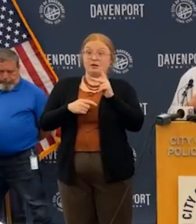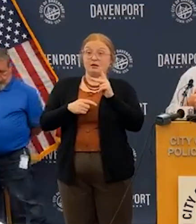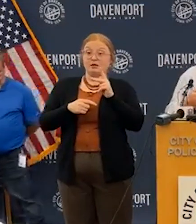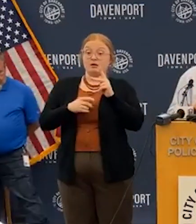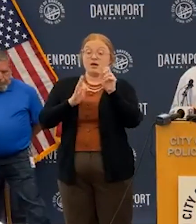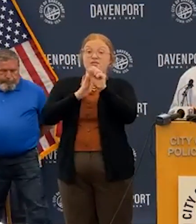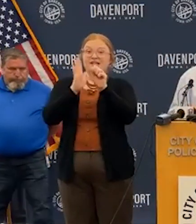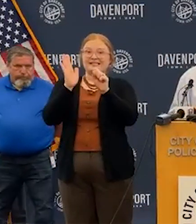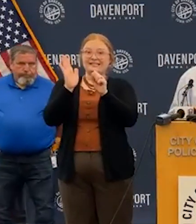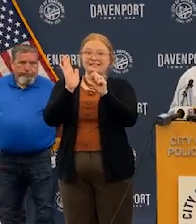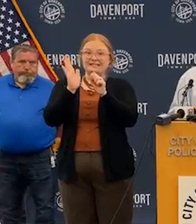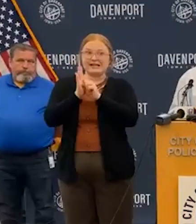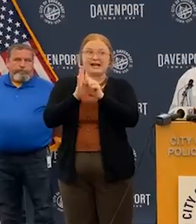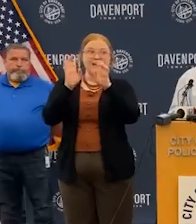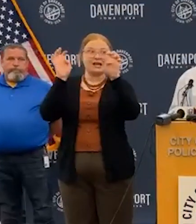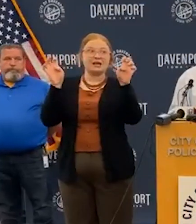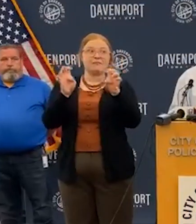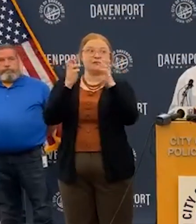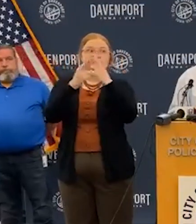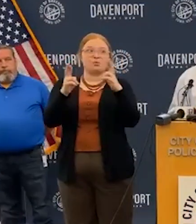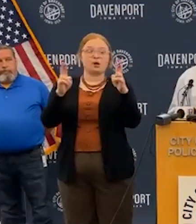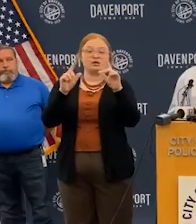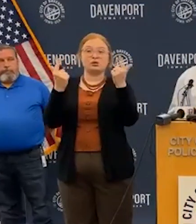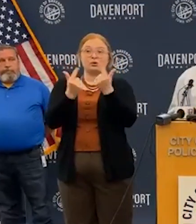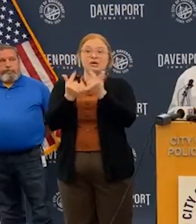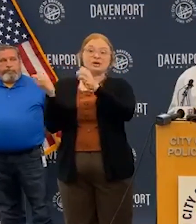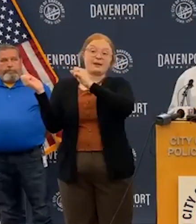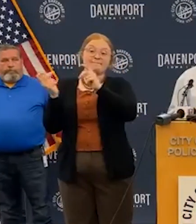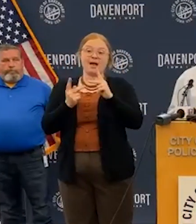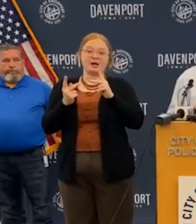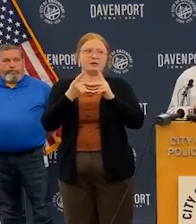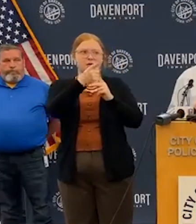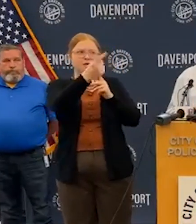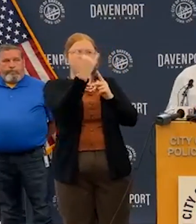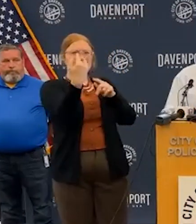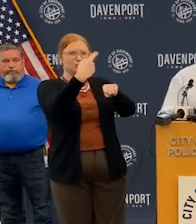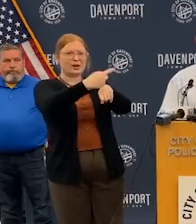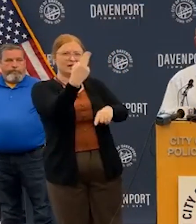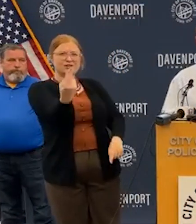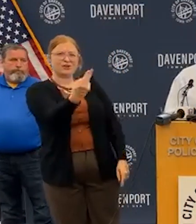Thursday. I understand. We've had numerous. Listen, I'm going to say this as straight as I can.